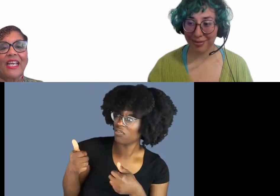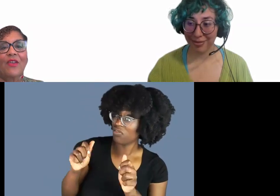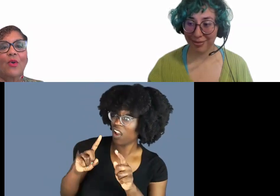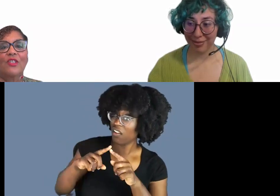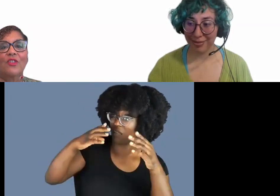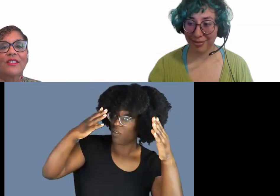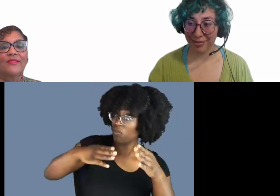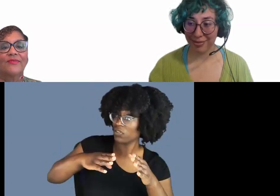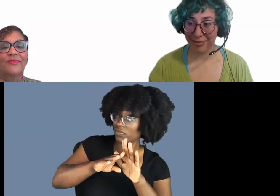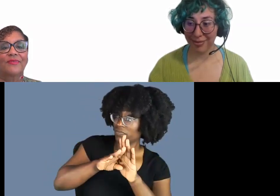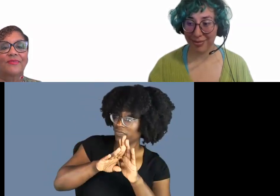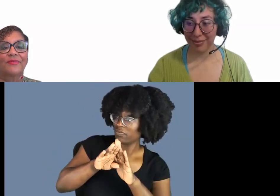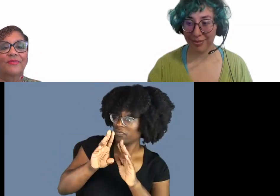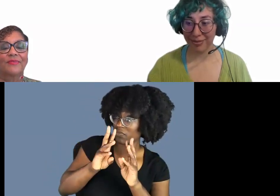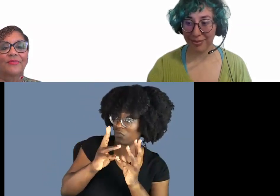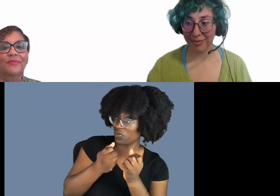Any other questions?